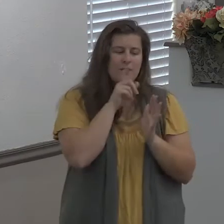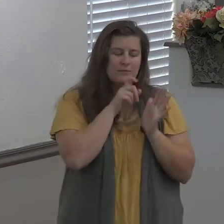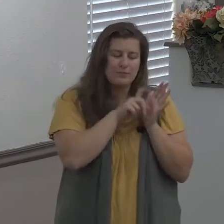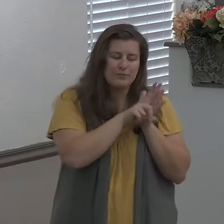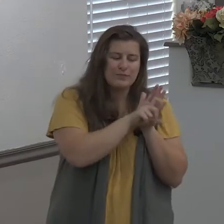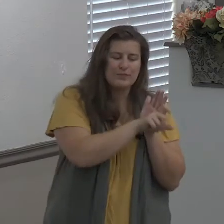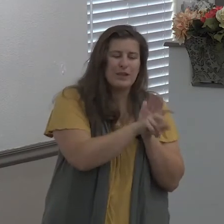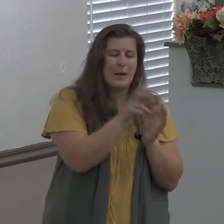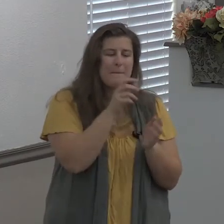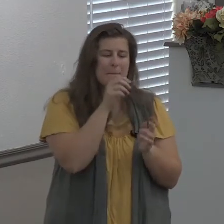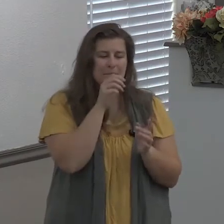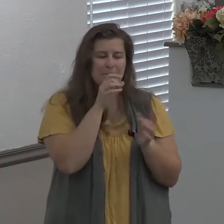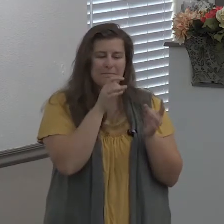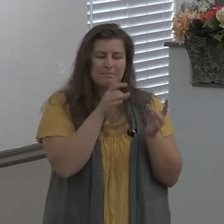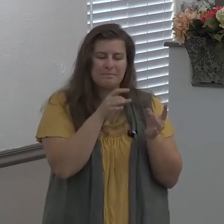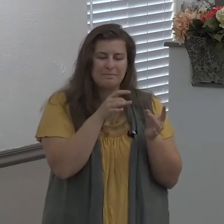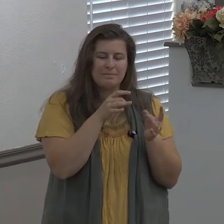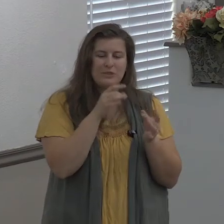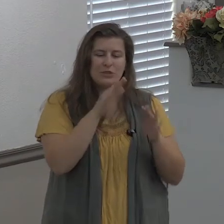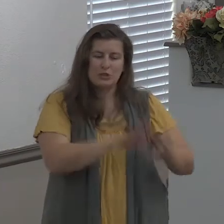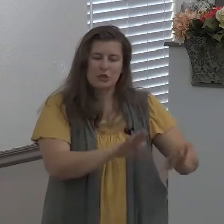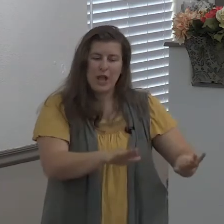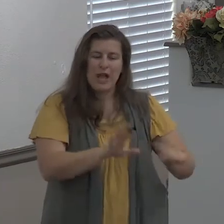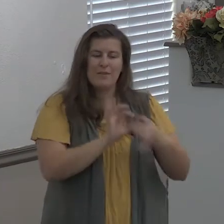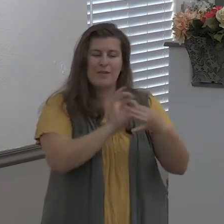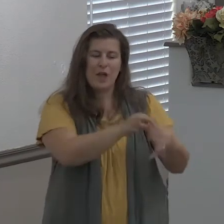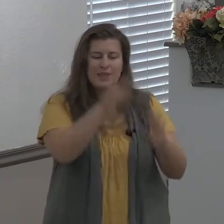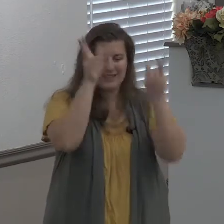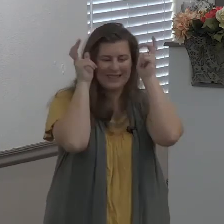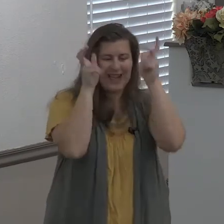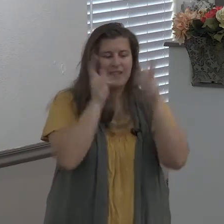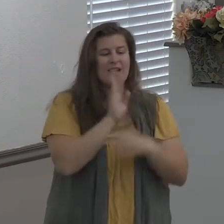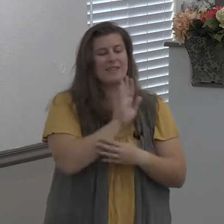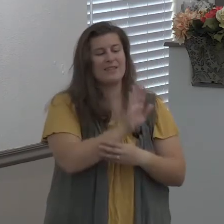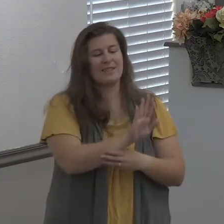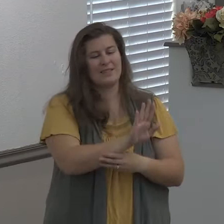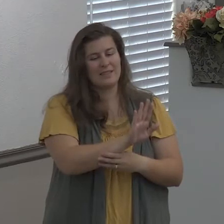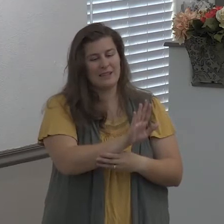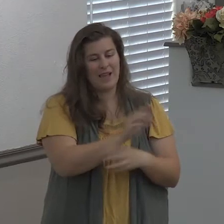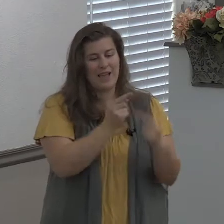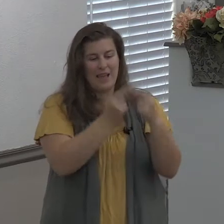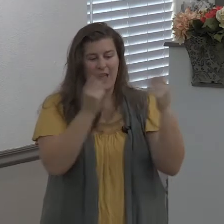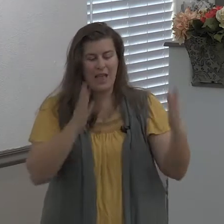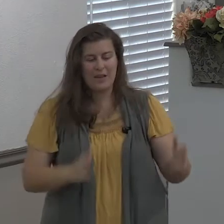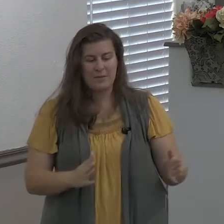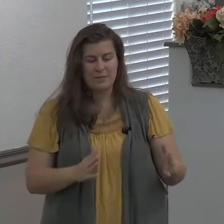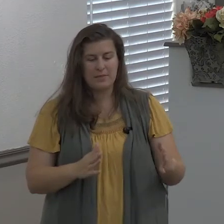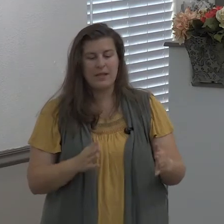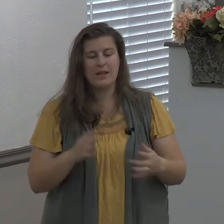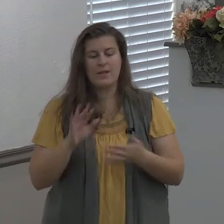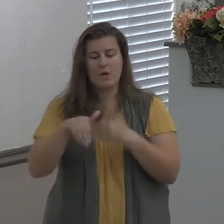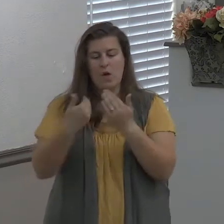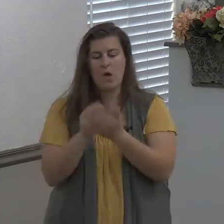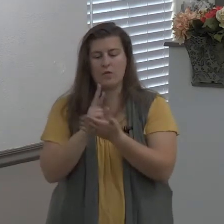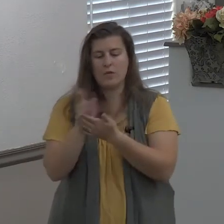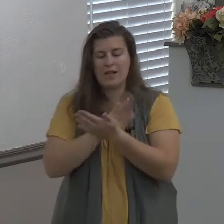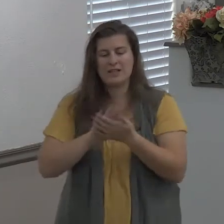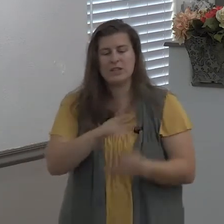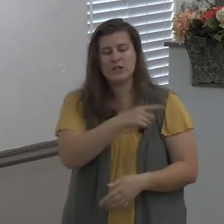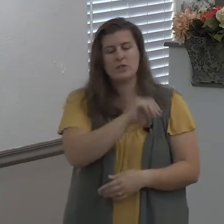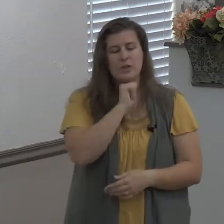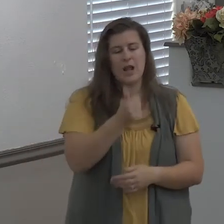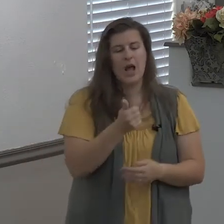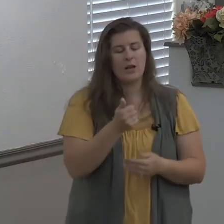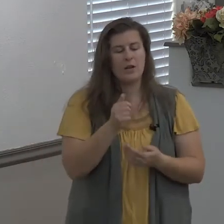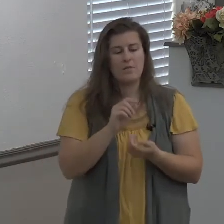here's what the Word of God says. O full of all subtlety and all mischief, thou child of the devil,